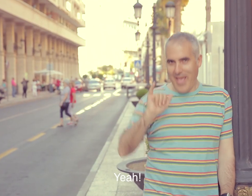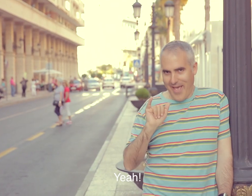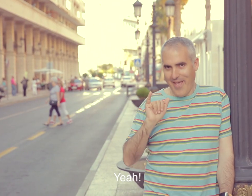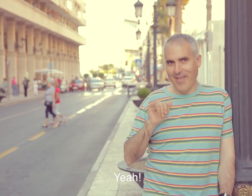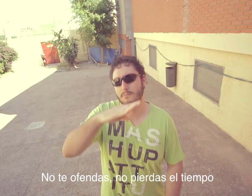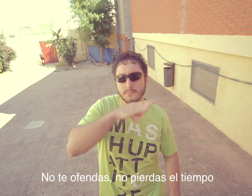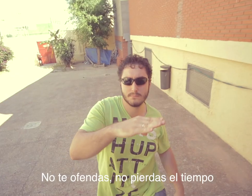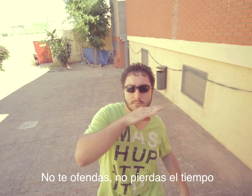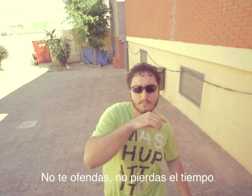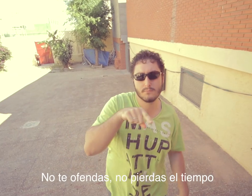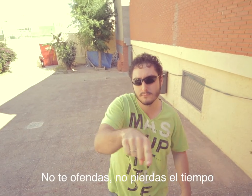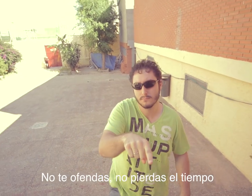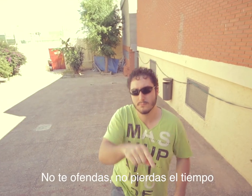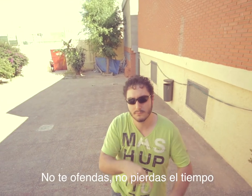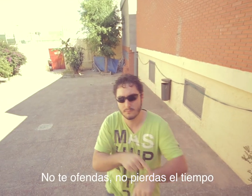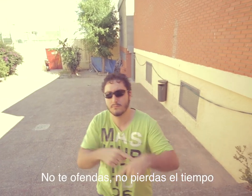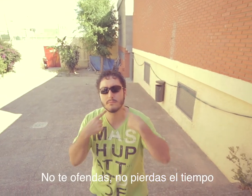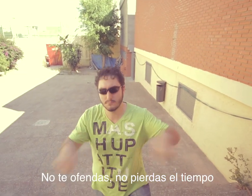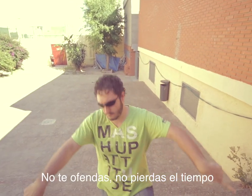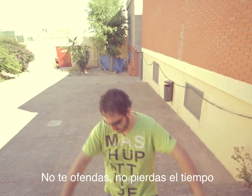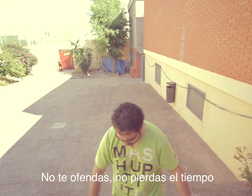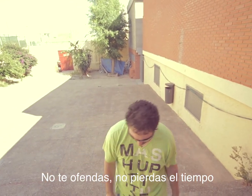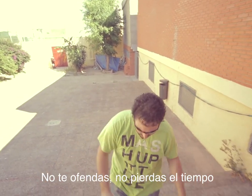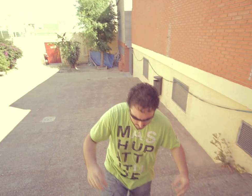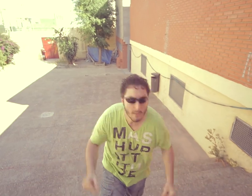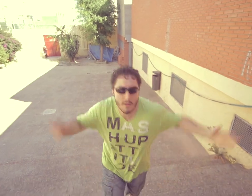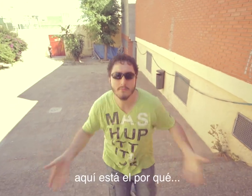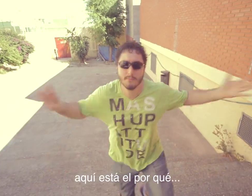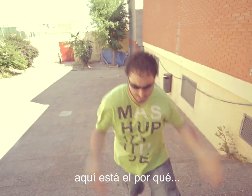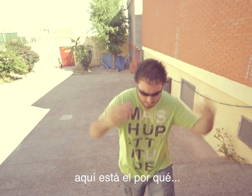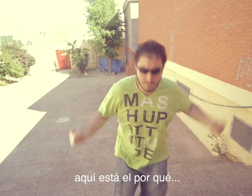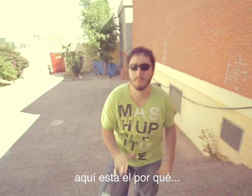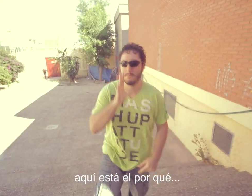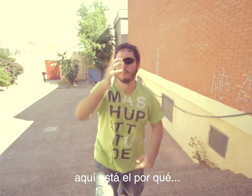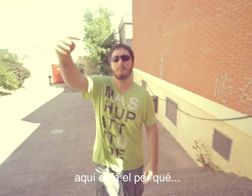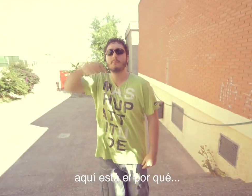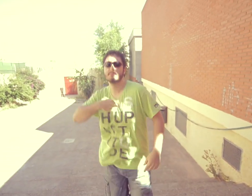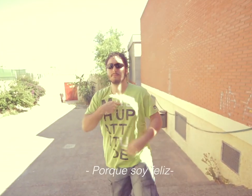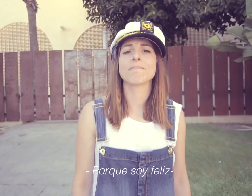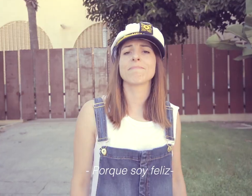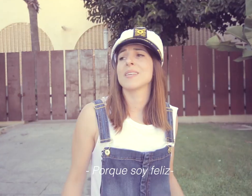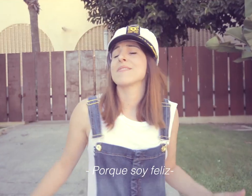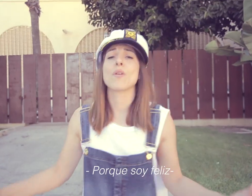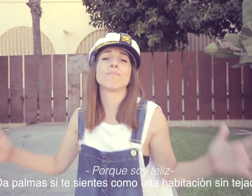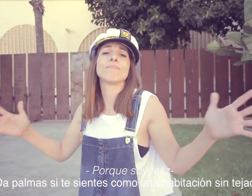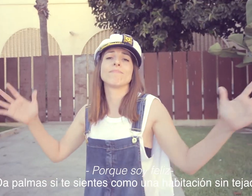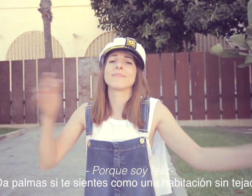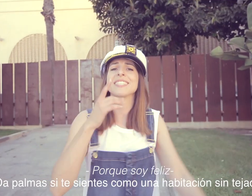No offense to you, don't waste your time Here's why Because I'm happy Clap along